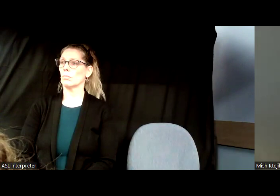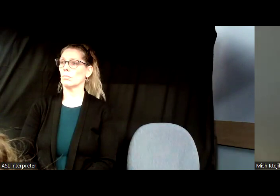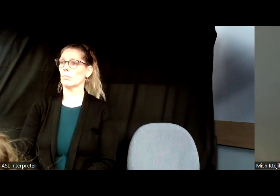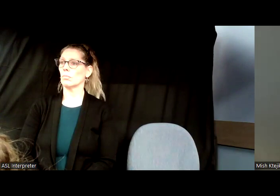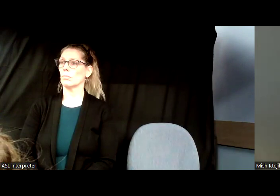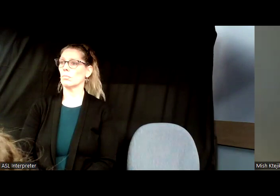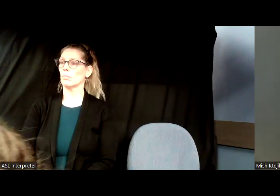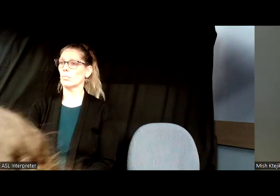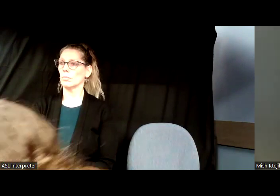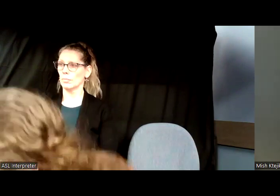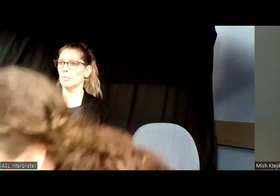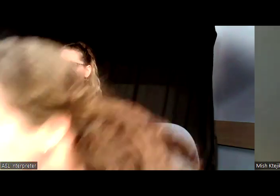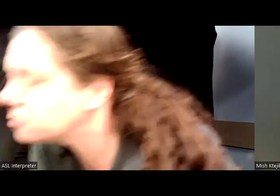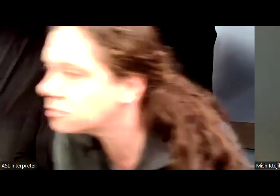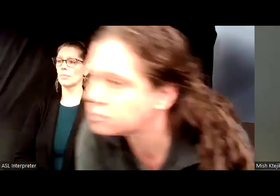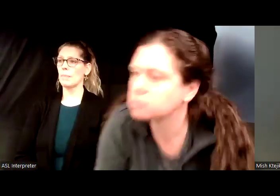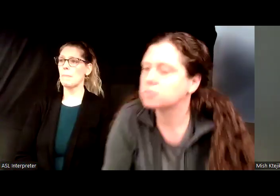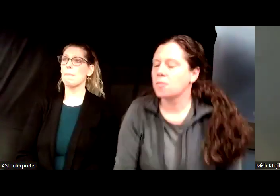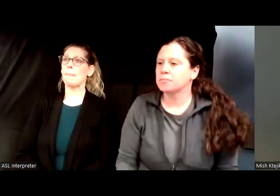So in regards to the word may,